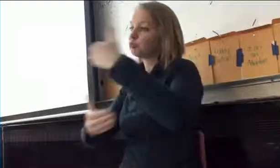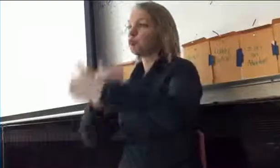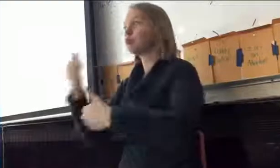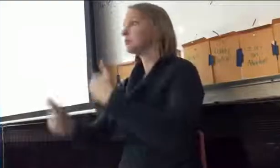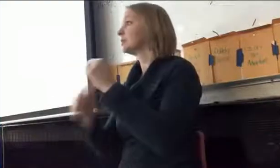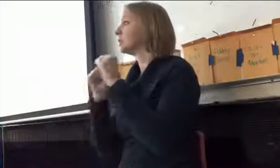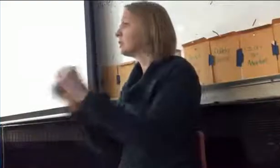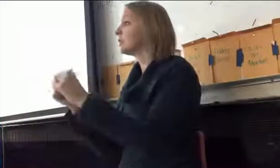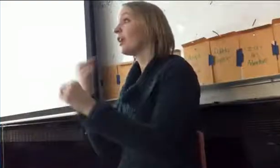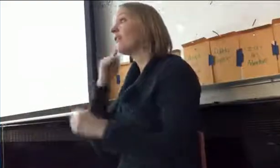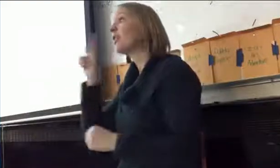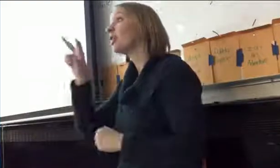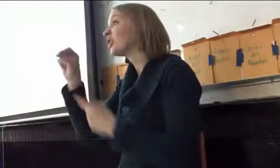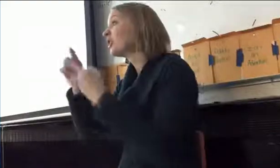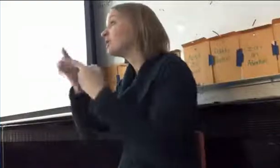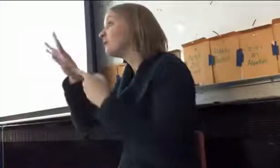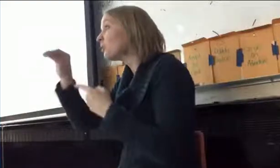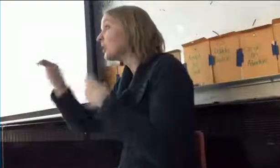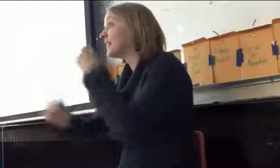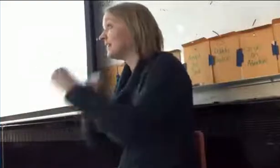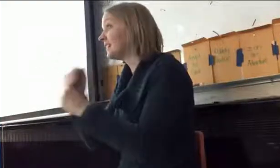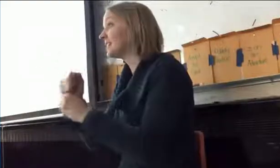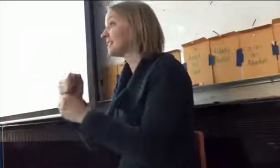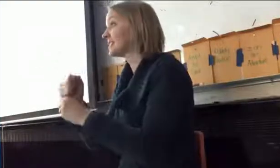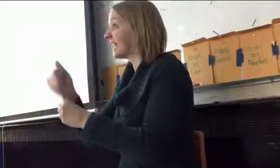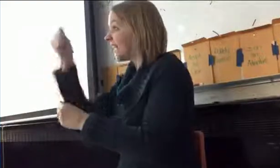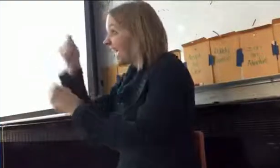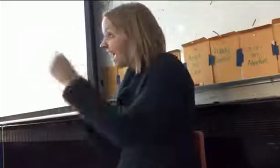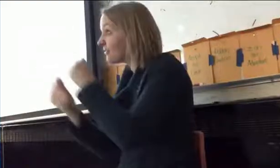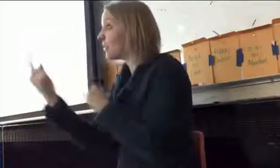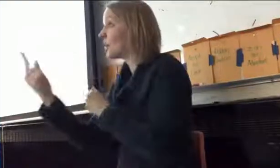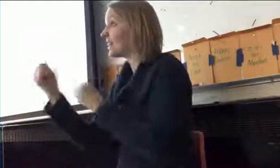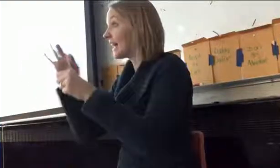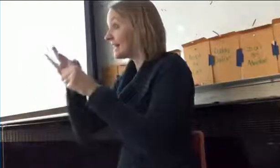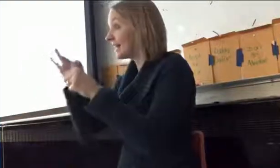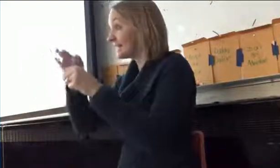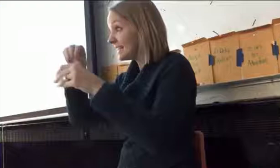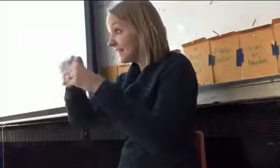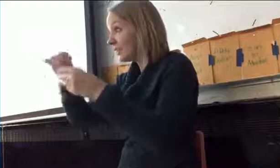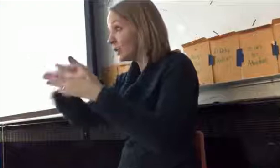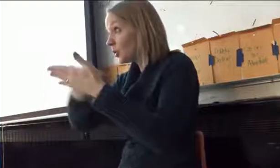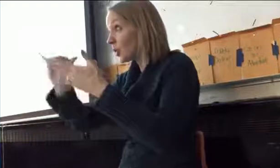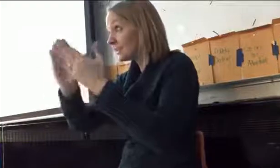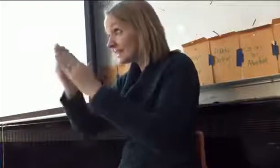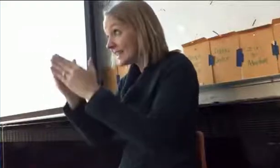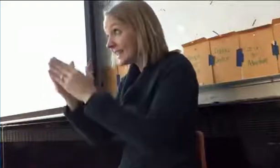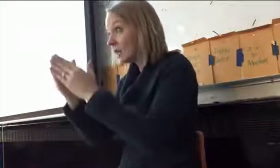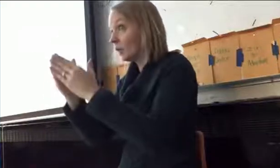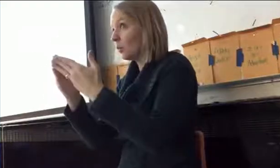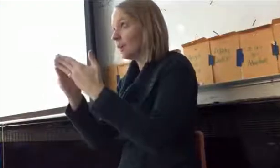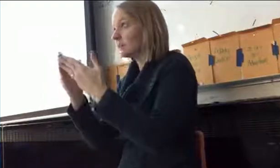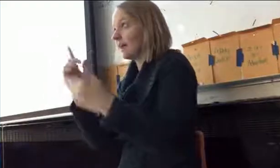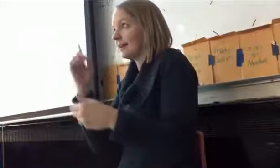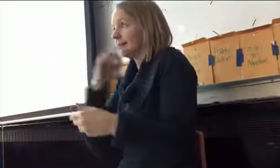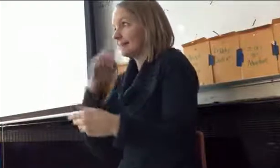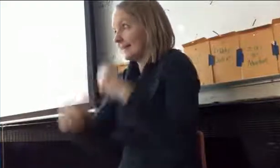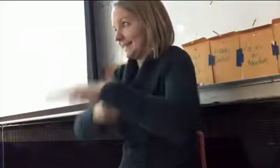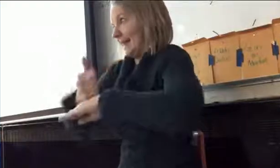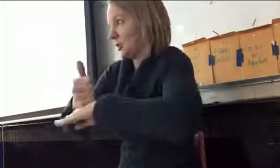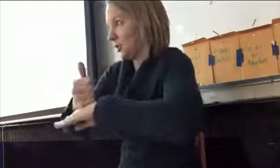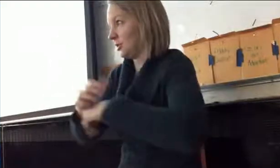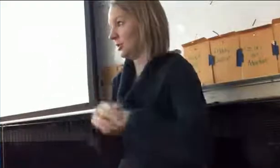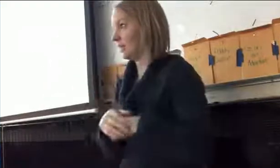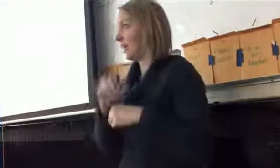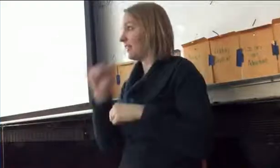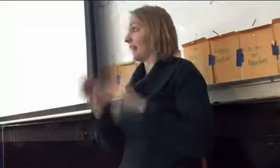to 40 years, pretty much everybody elected into New York City's government was staged. That was a person that they